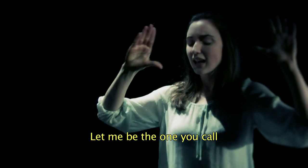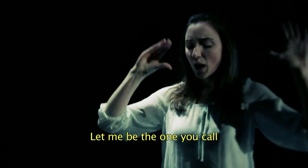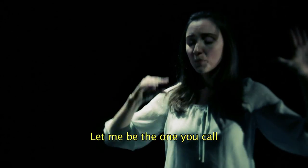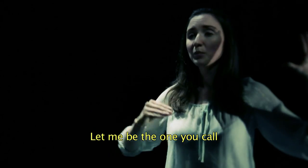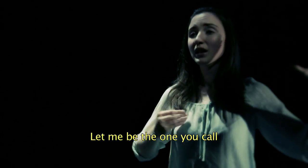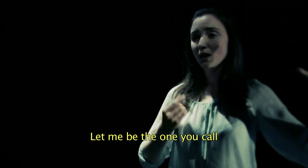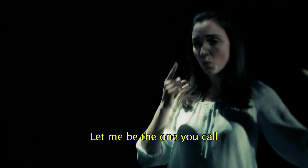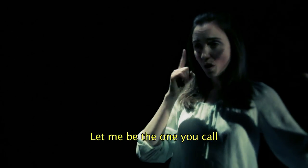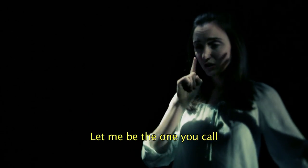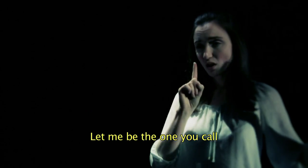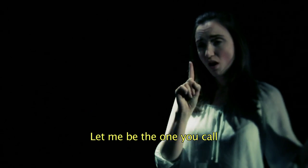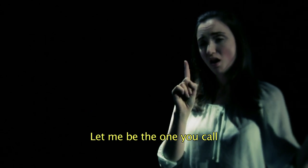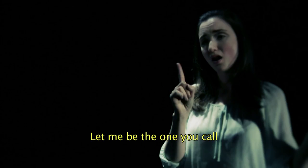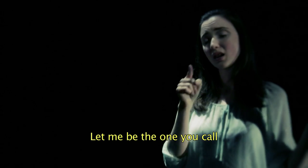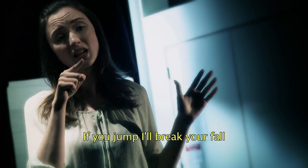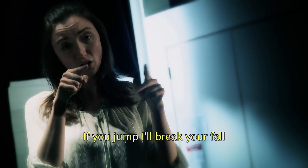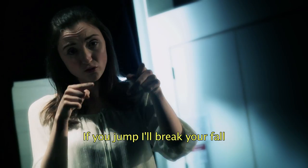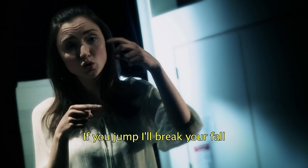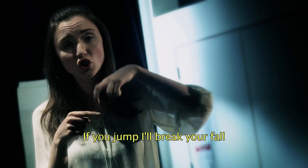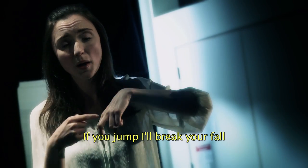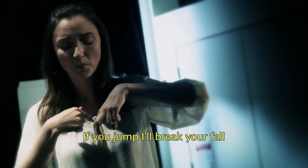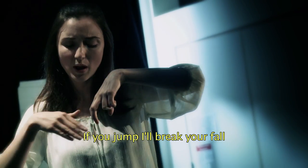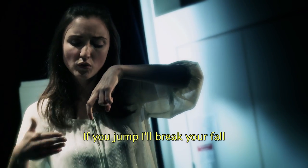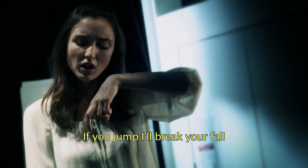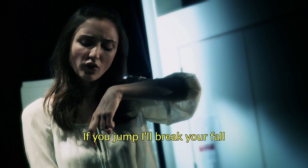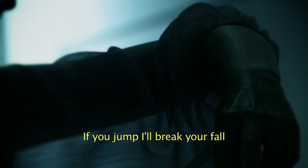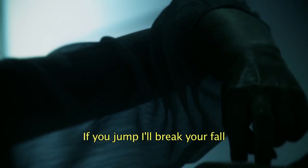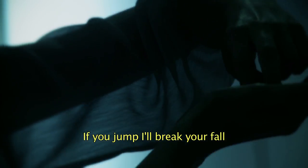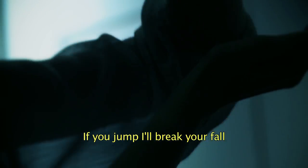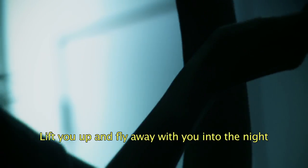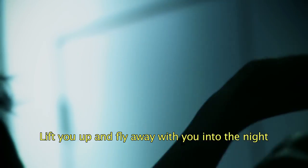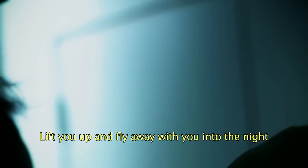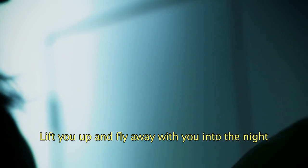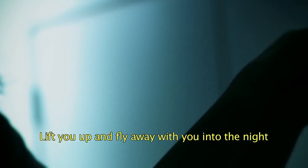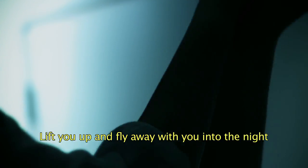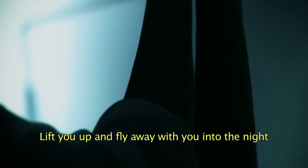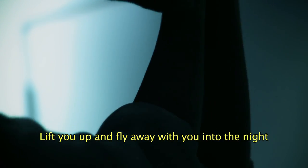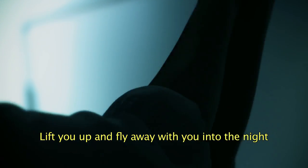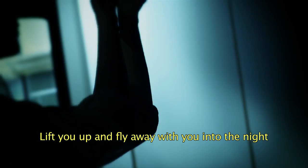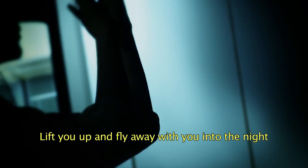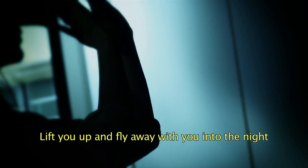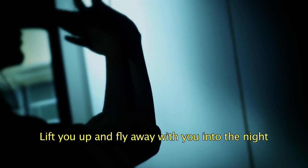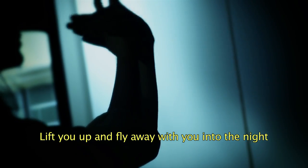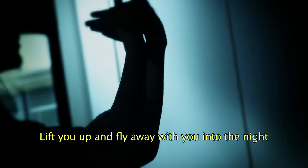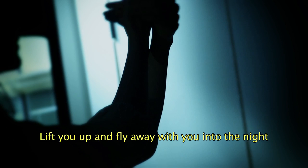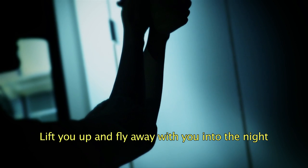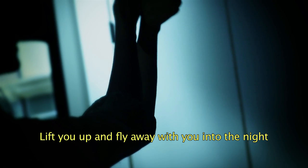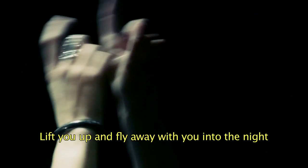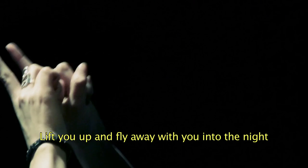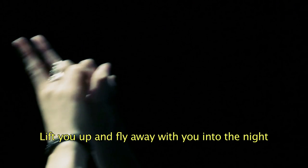Let it be the word you call If you jump, I'll let you fall If you jump, you up and fly away with you into